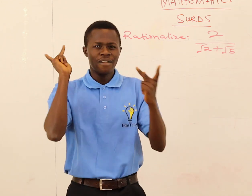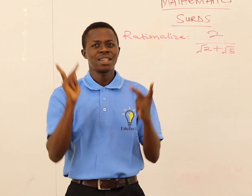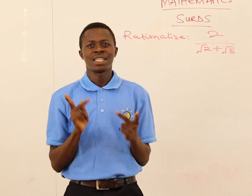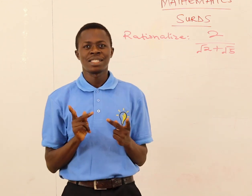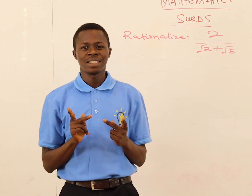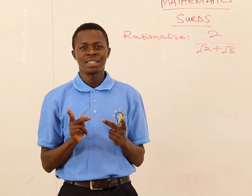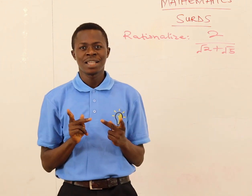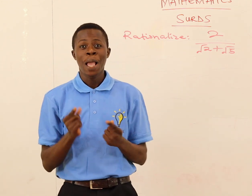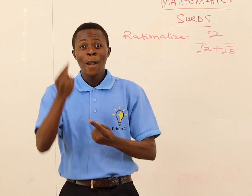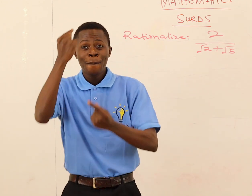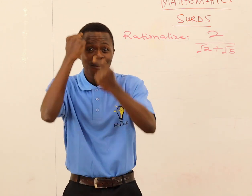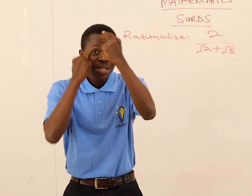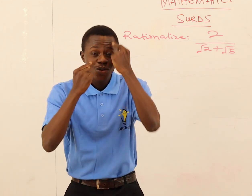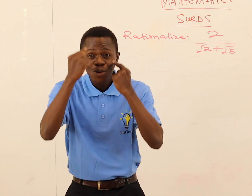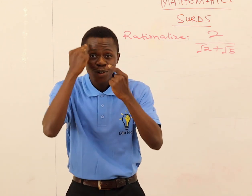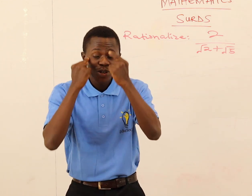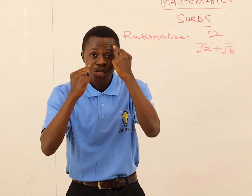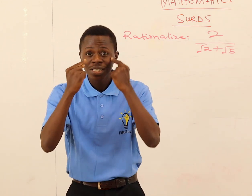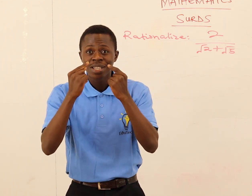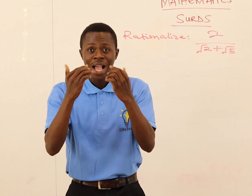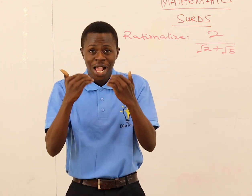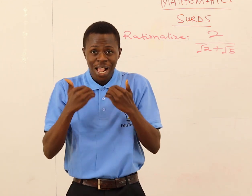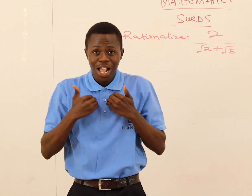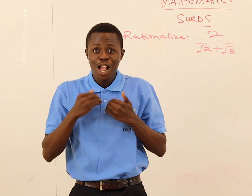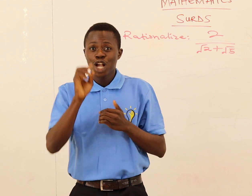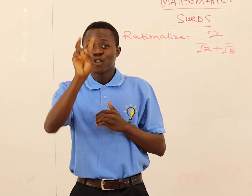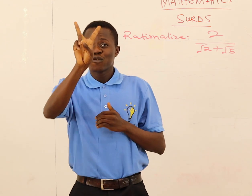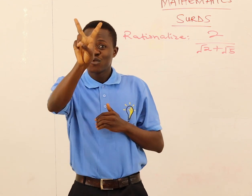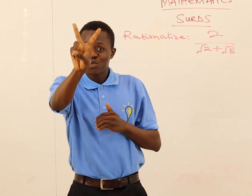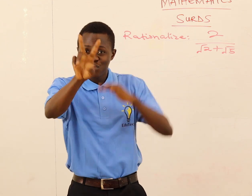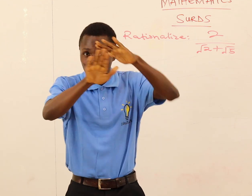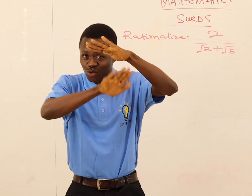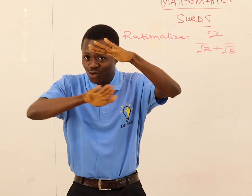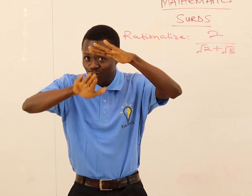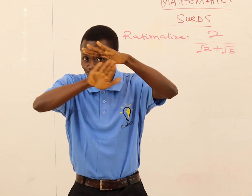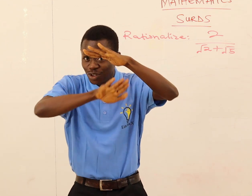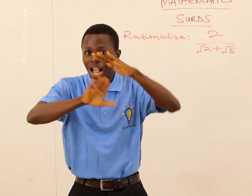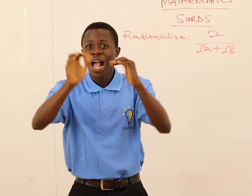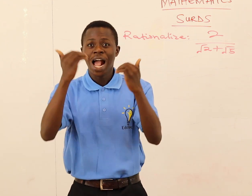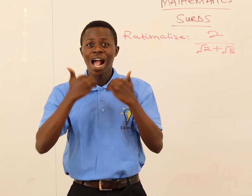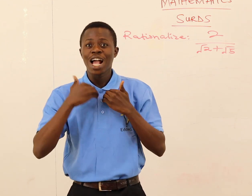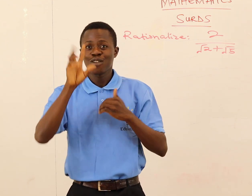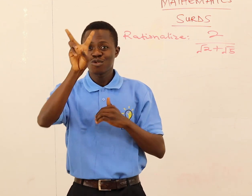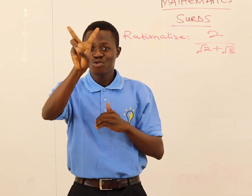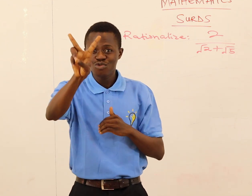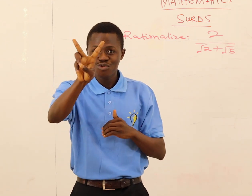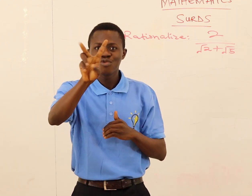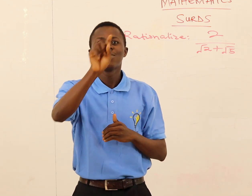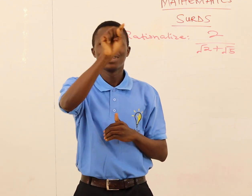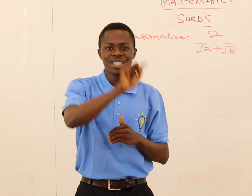Yes, it's very true. It's different because in this particular example, we